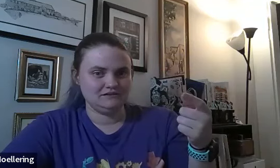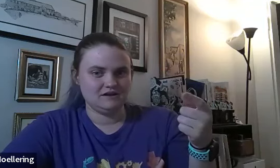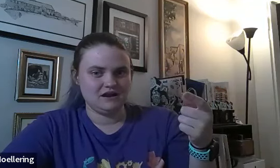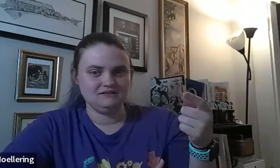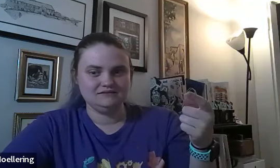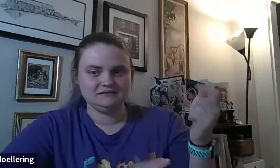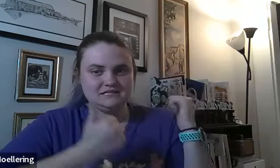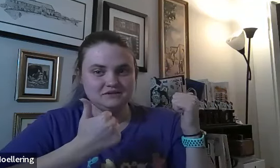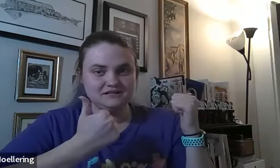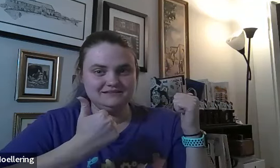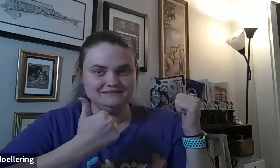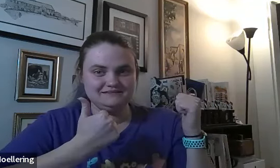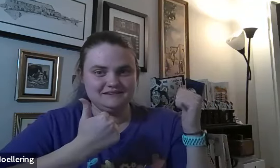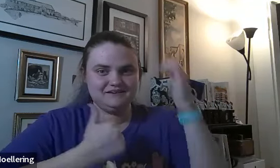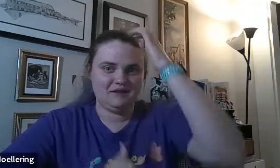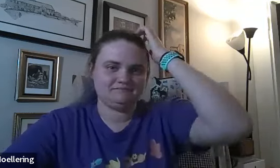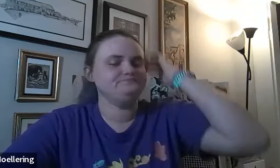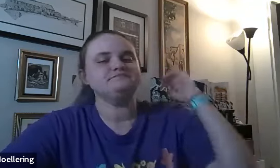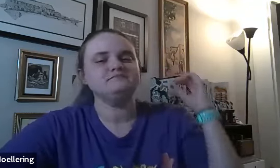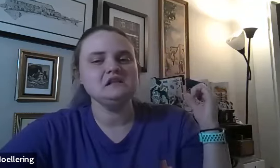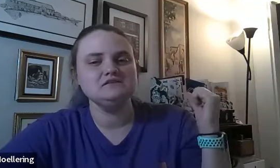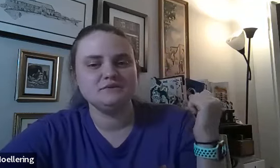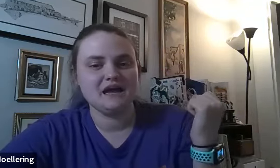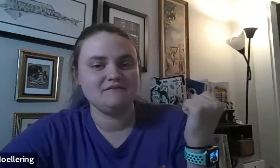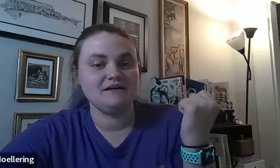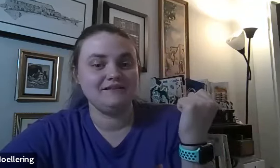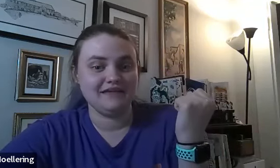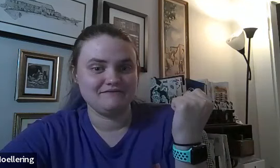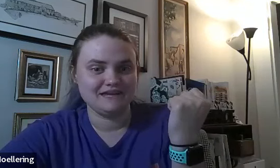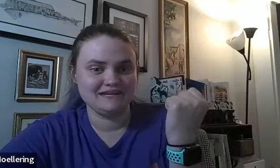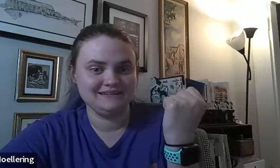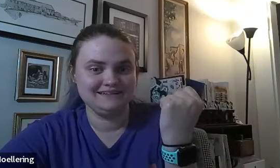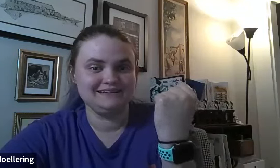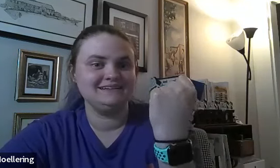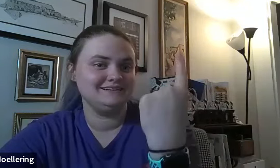All right, sound good? Okay. So we have 11,